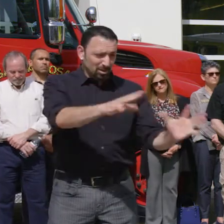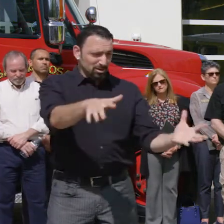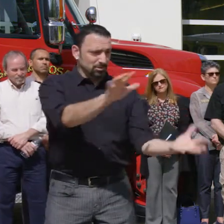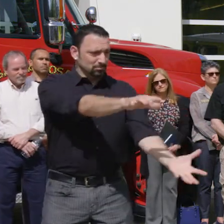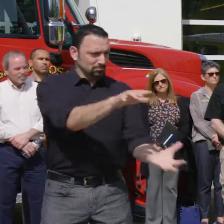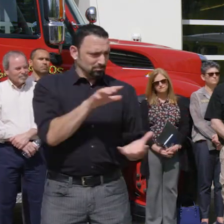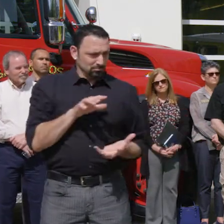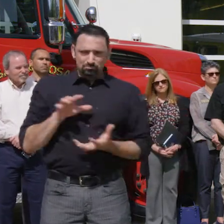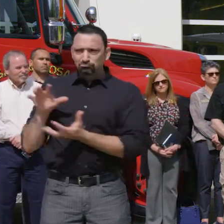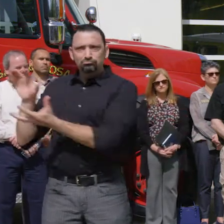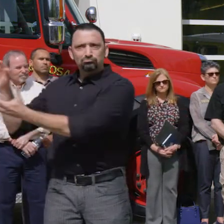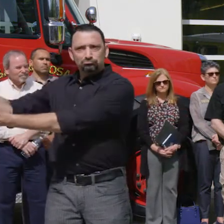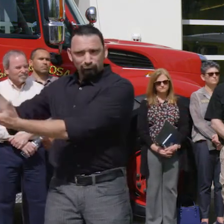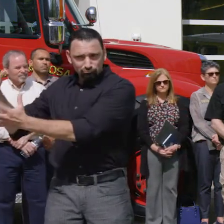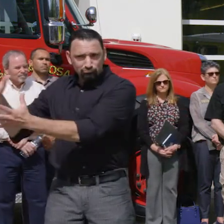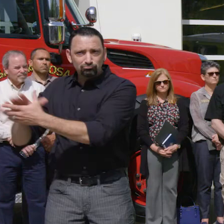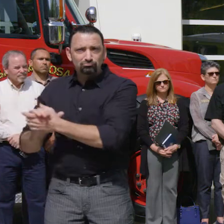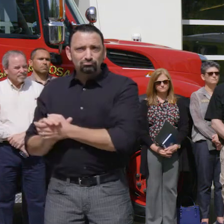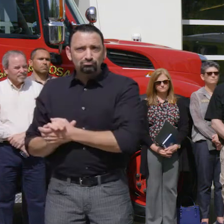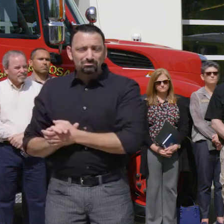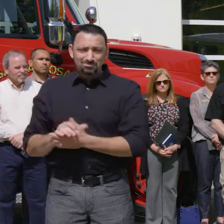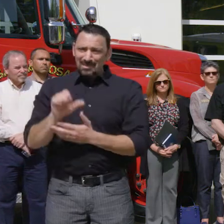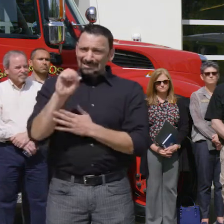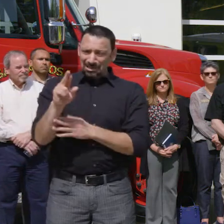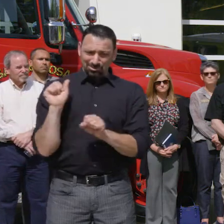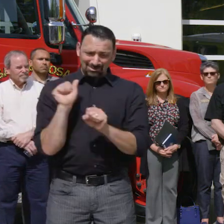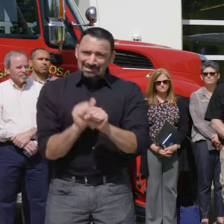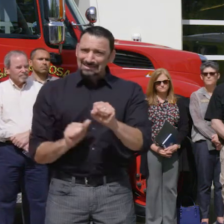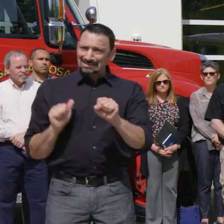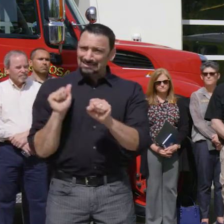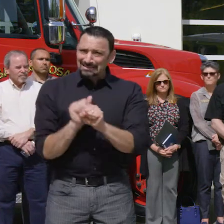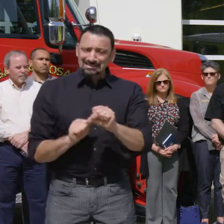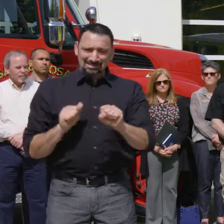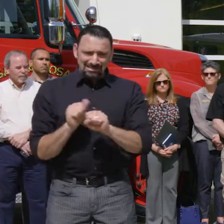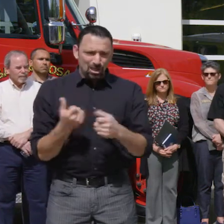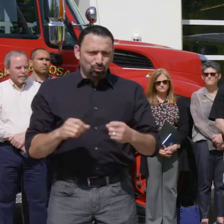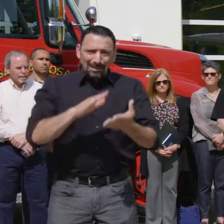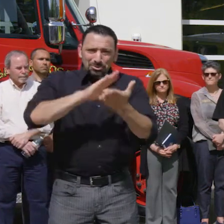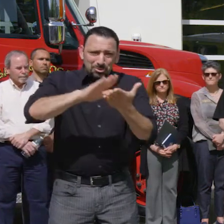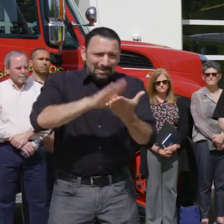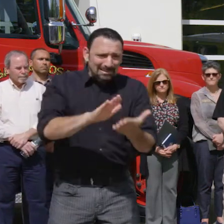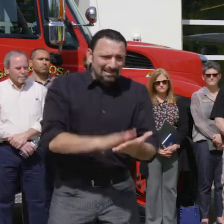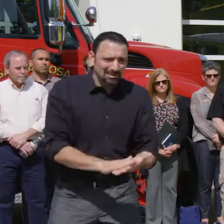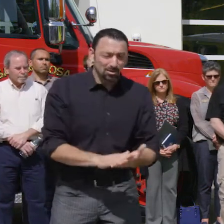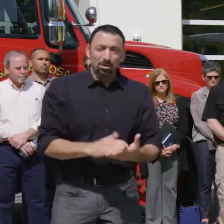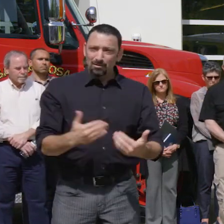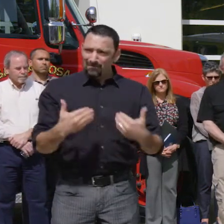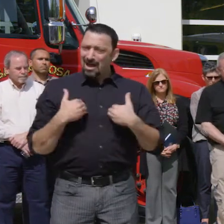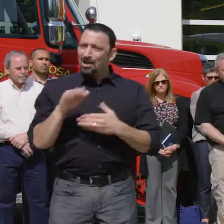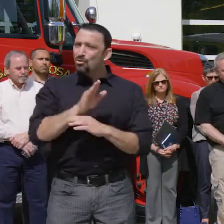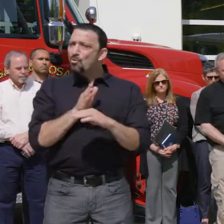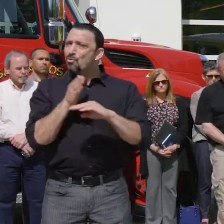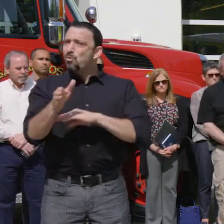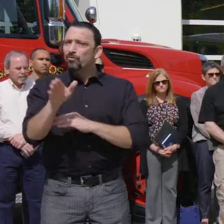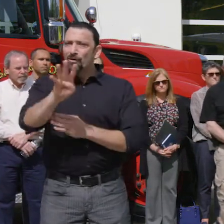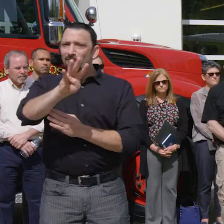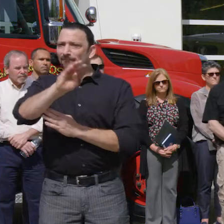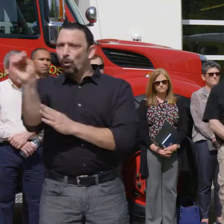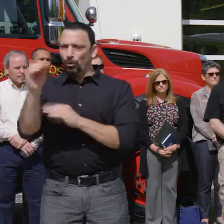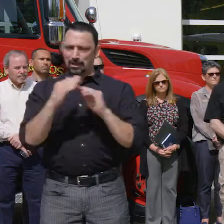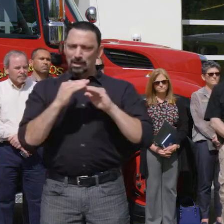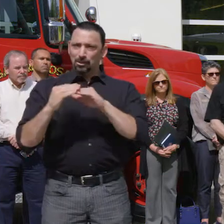Sonoma County has worked tirelessly to reach this goal. We've had over 40 community meetings